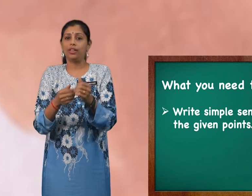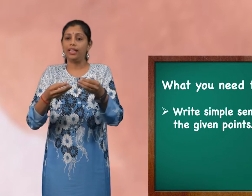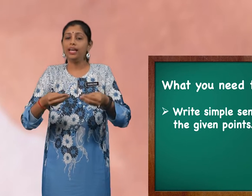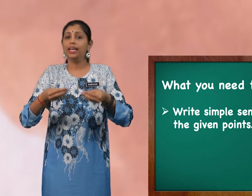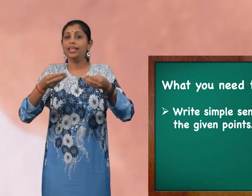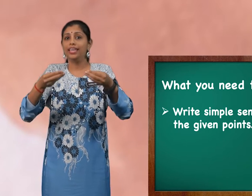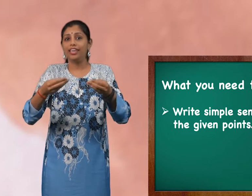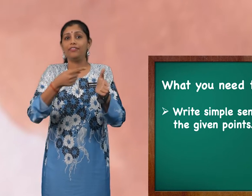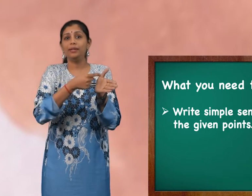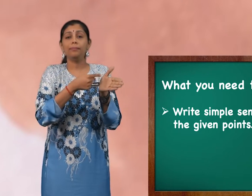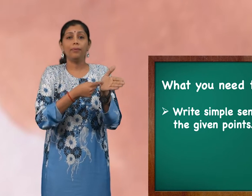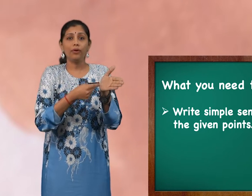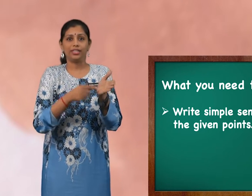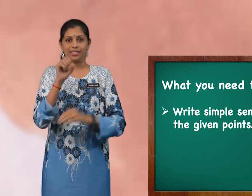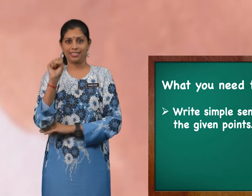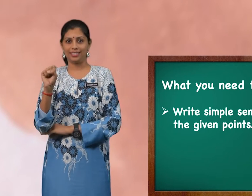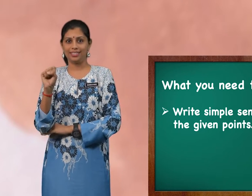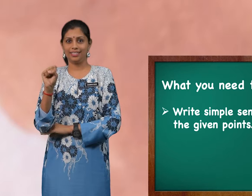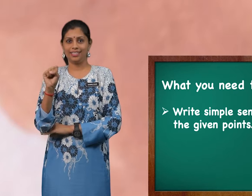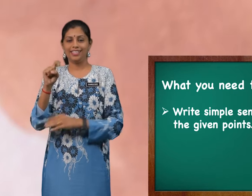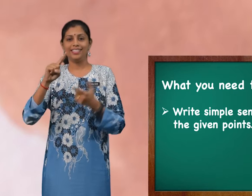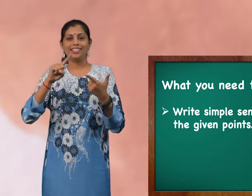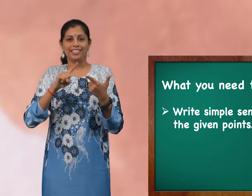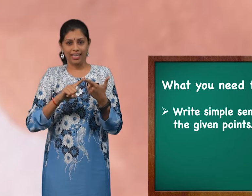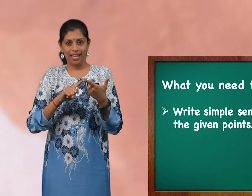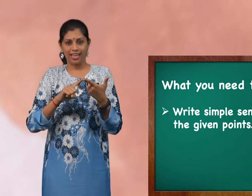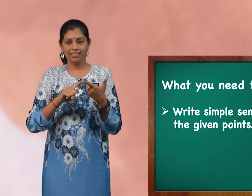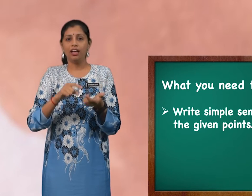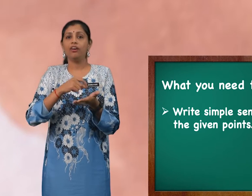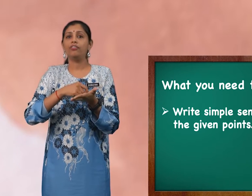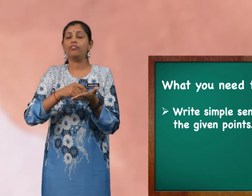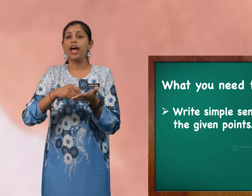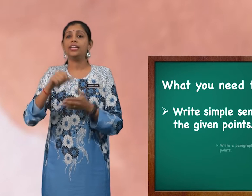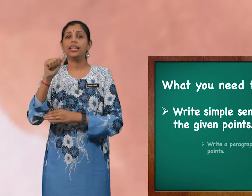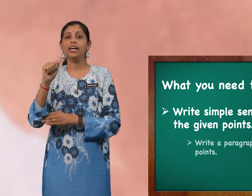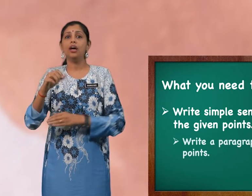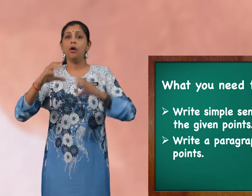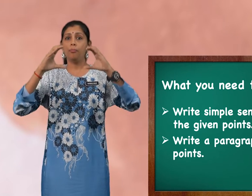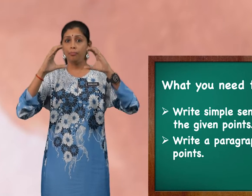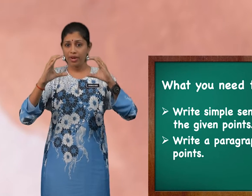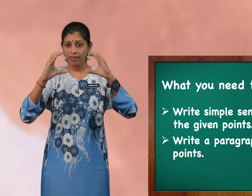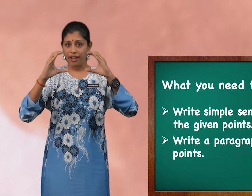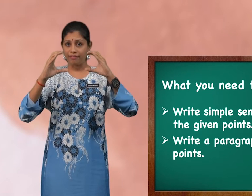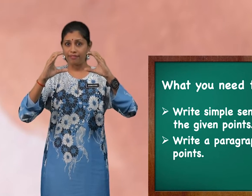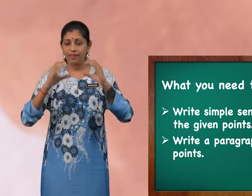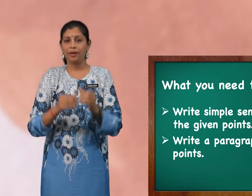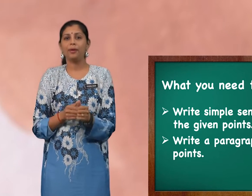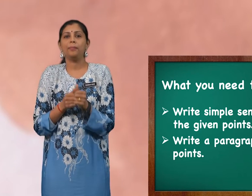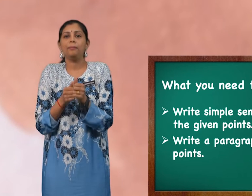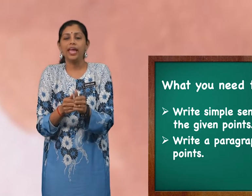the given points. Second, write a paragraph